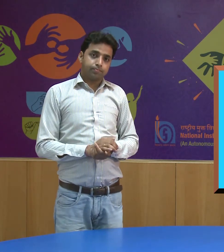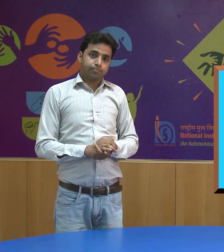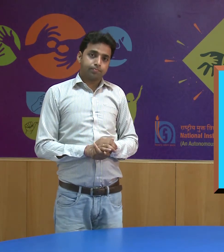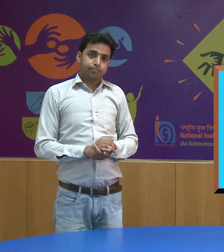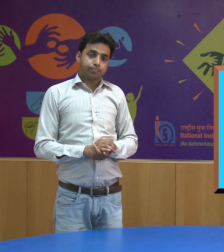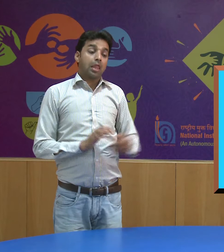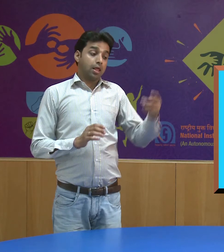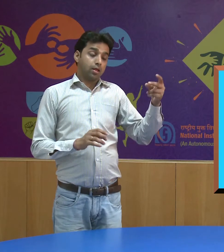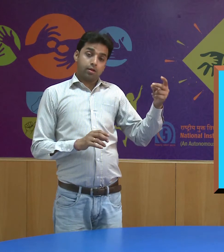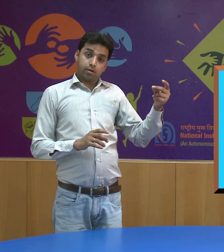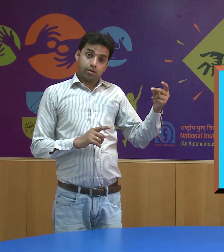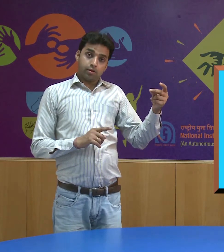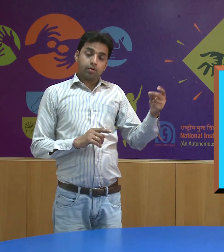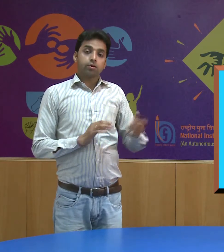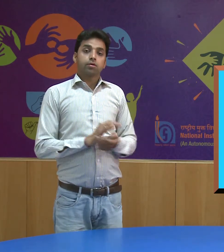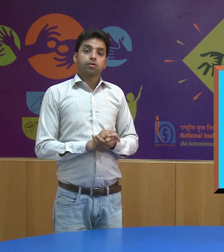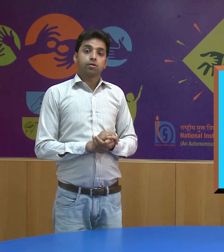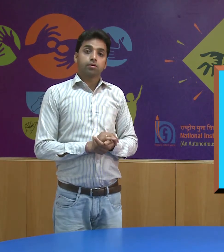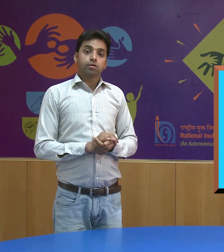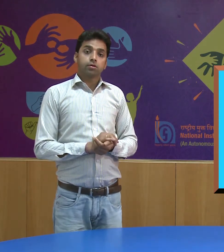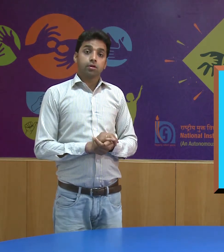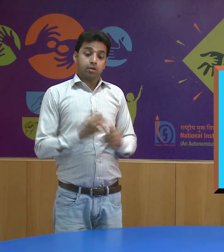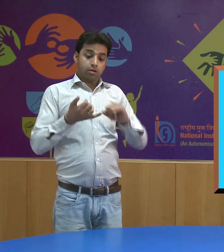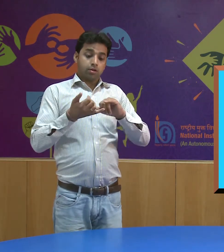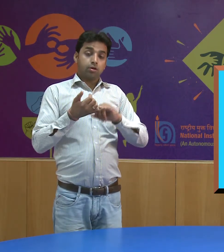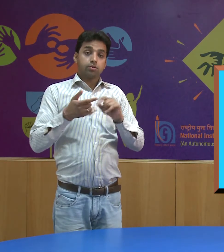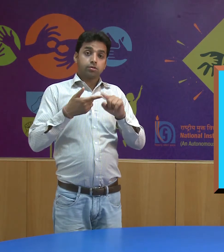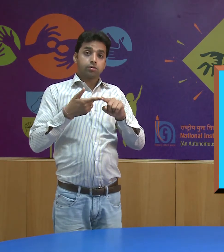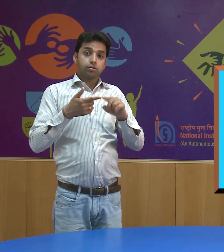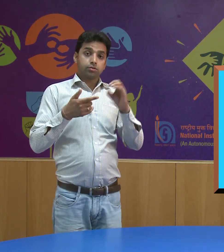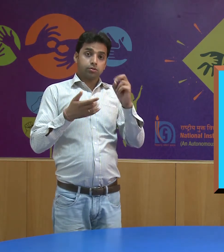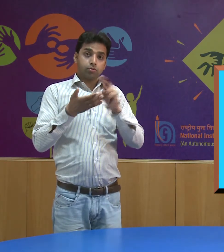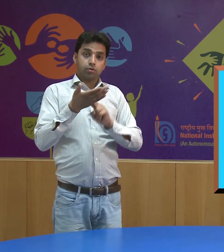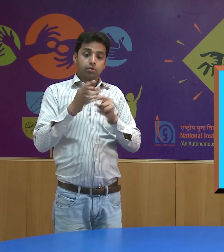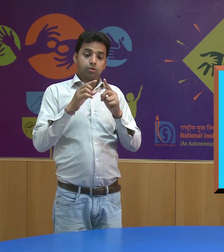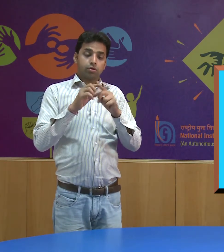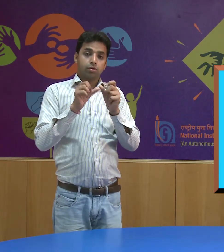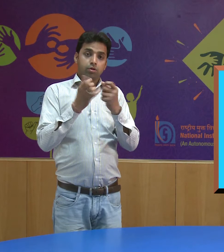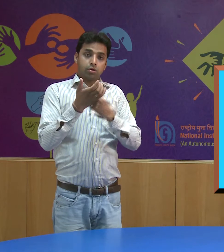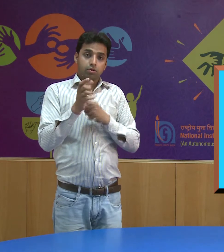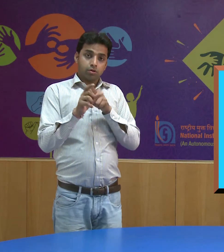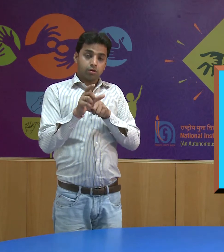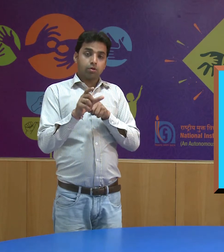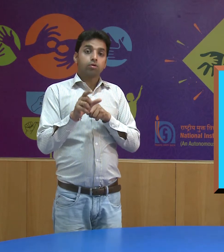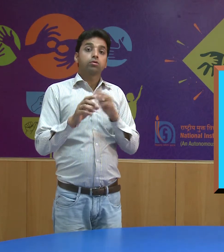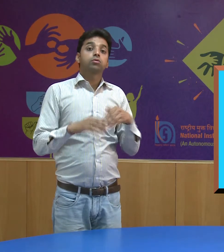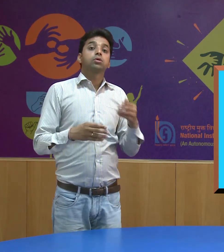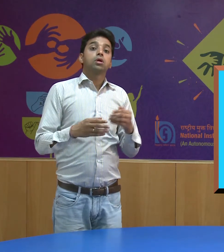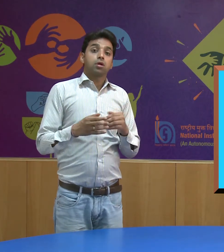Number 2, the second way of implementing Rashtriya Madhyamik Shiksha Abhiyan is to improve